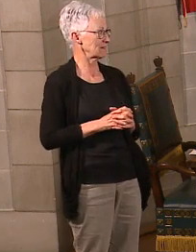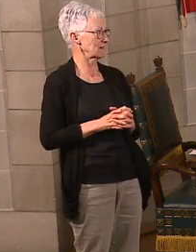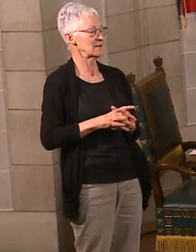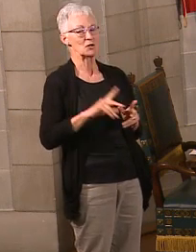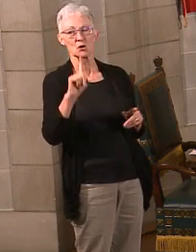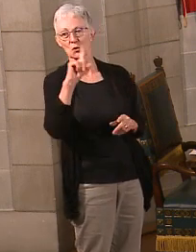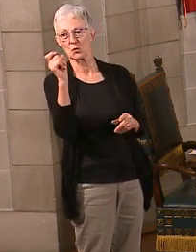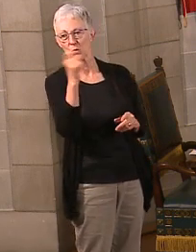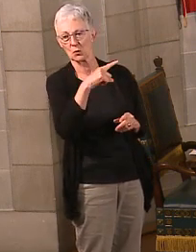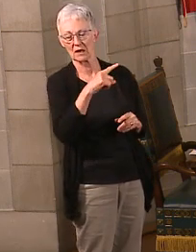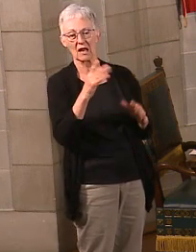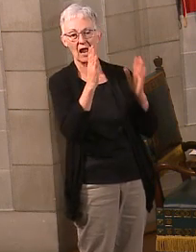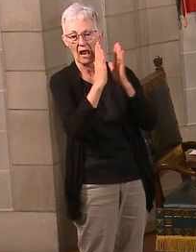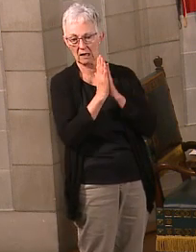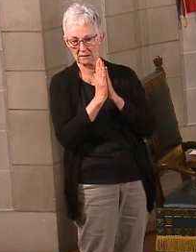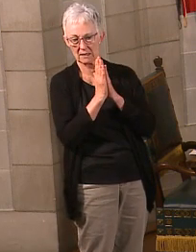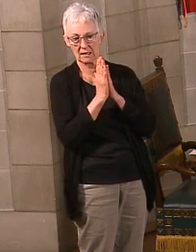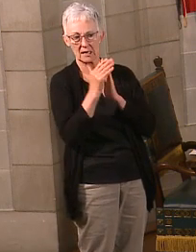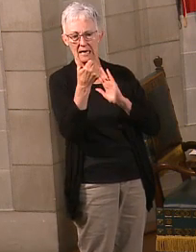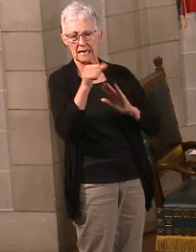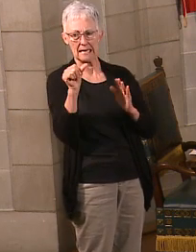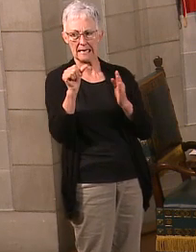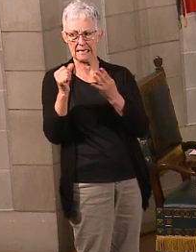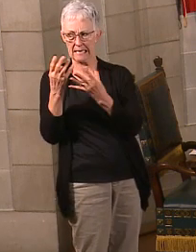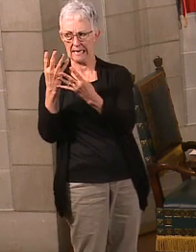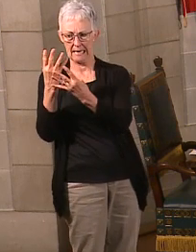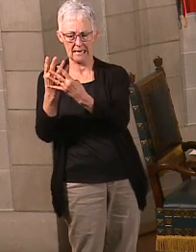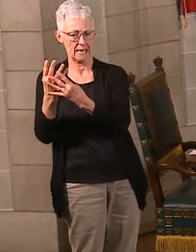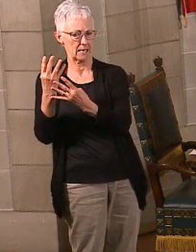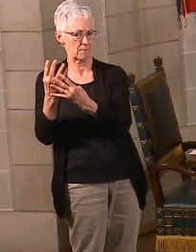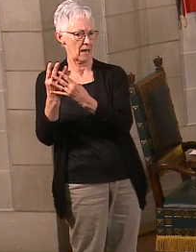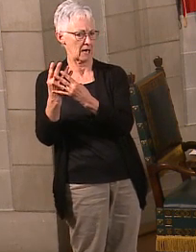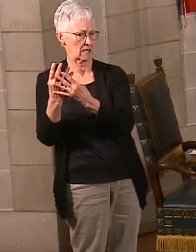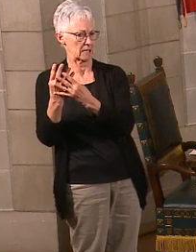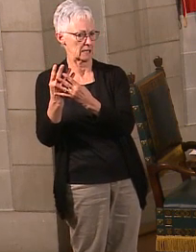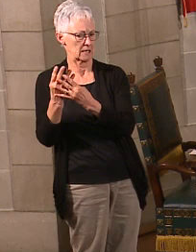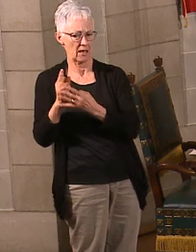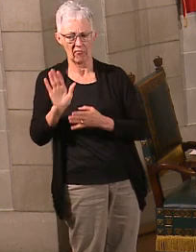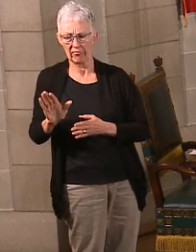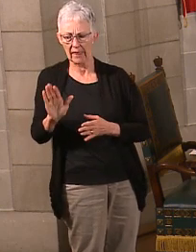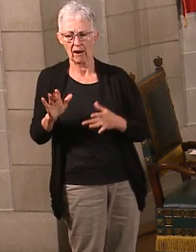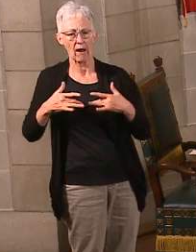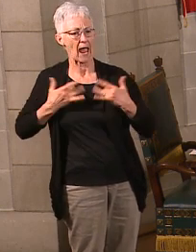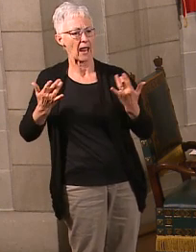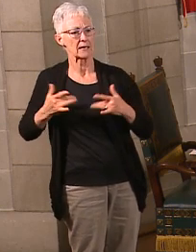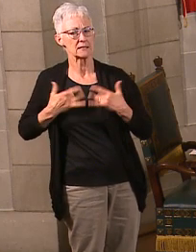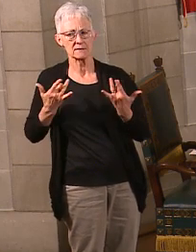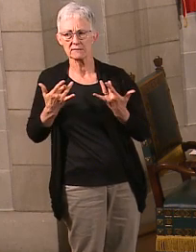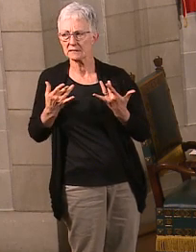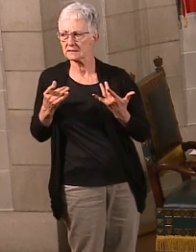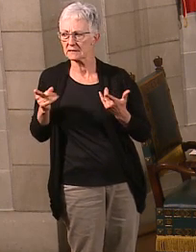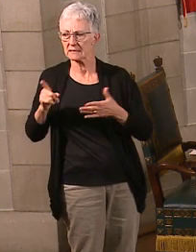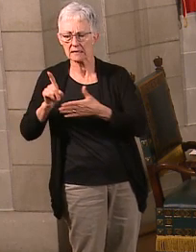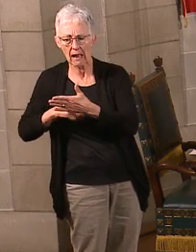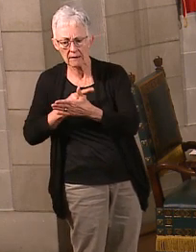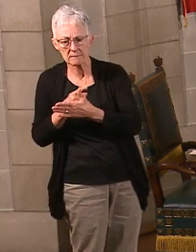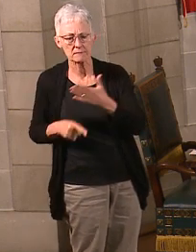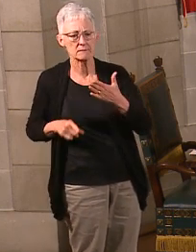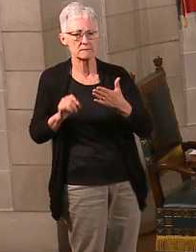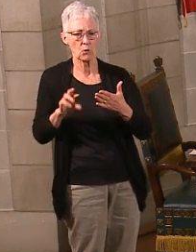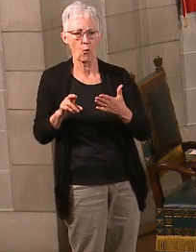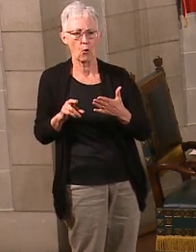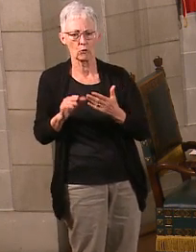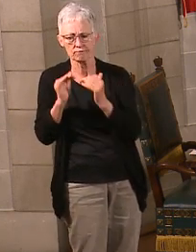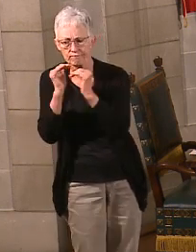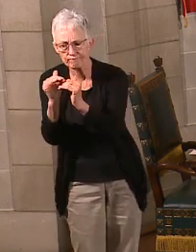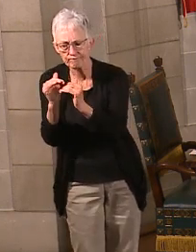he asked, has there been any inmate activities that have been canceled or did he say modified or just canceled? Restricted or